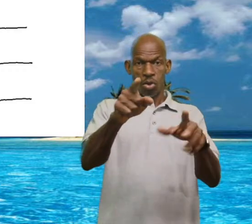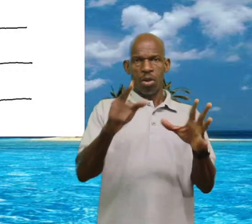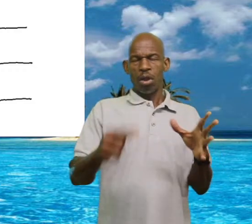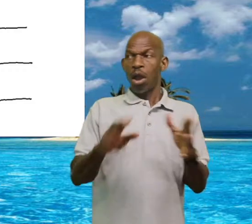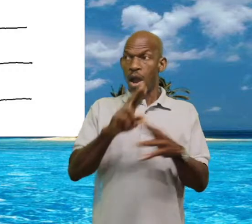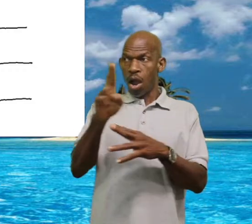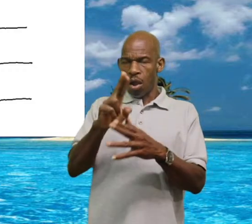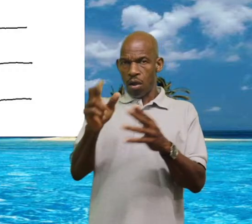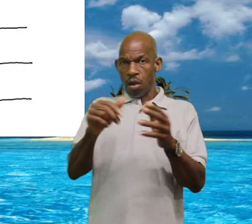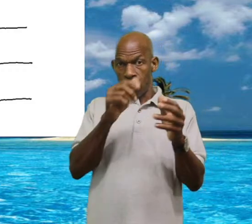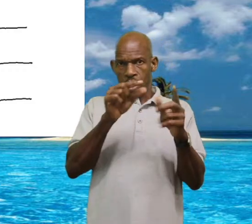then the noun,